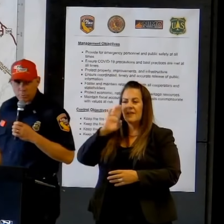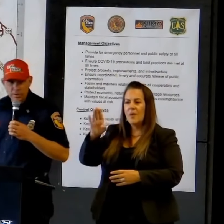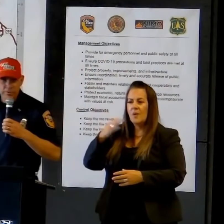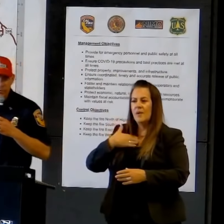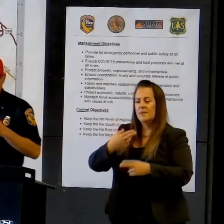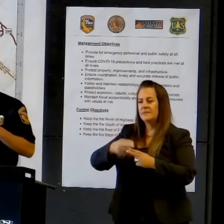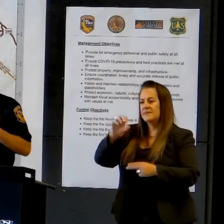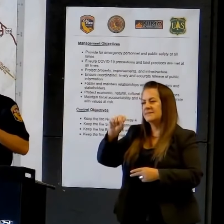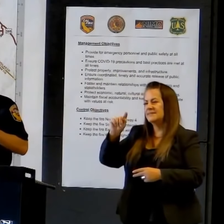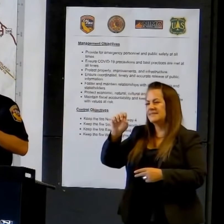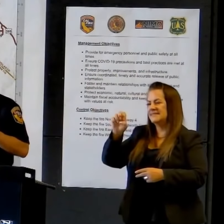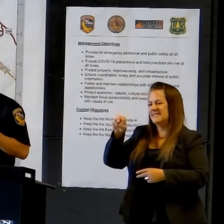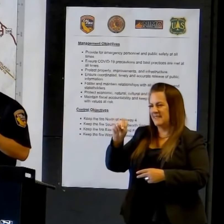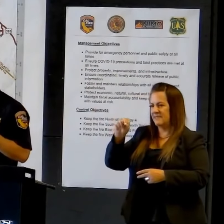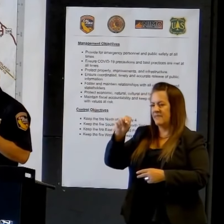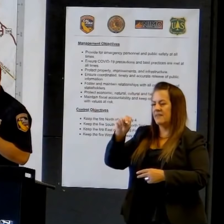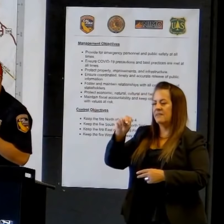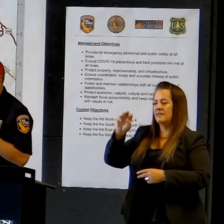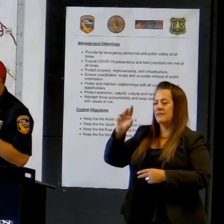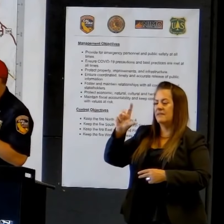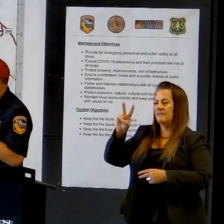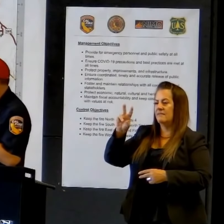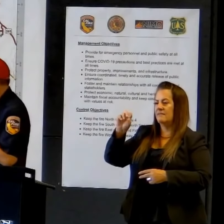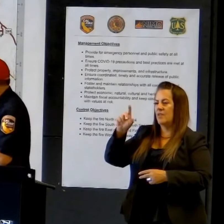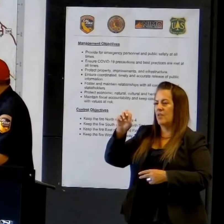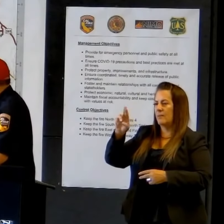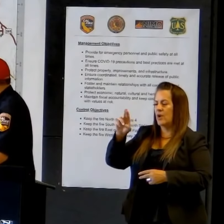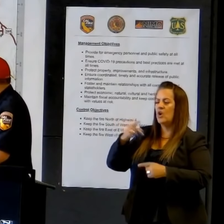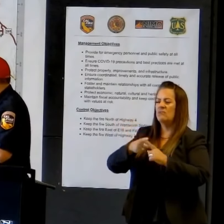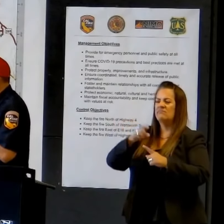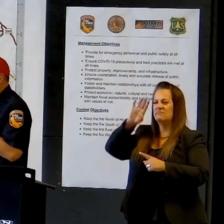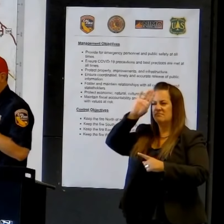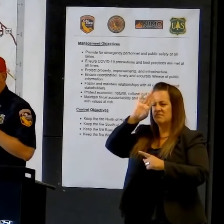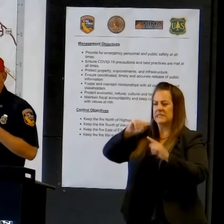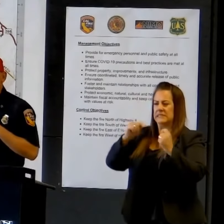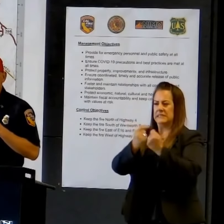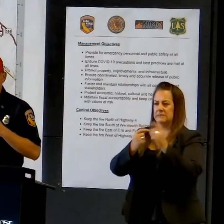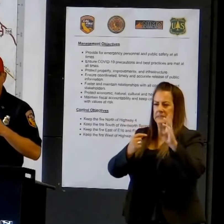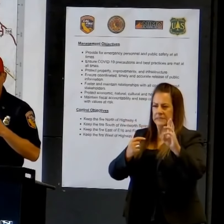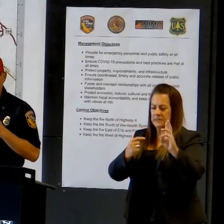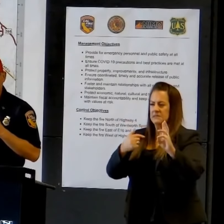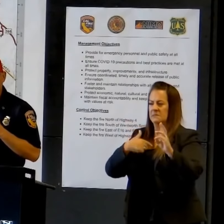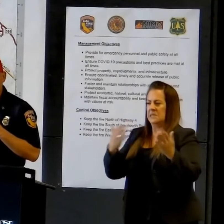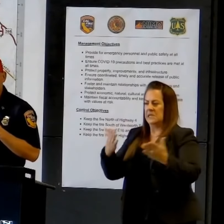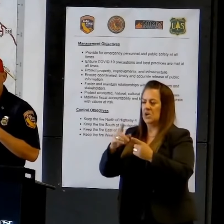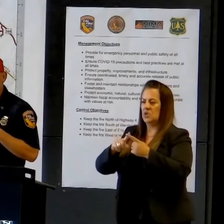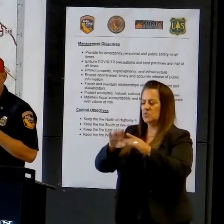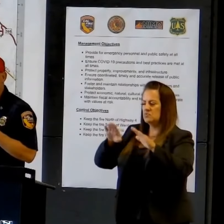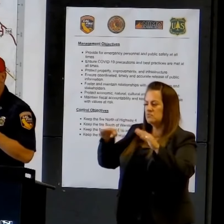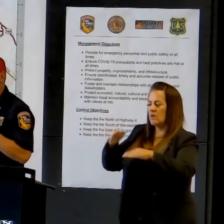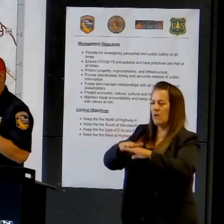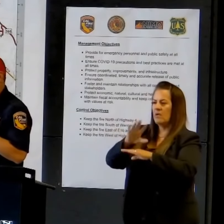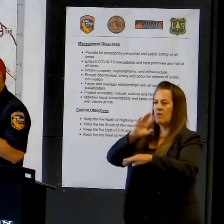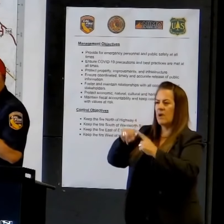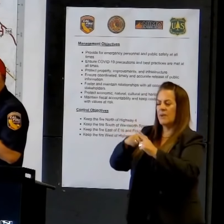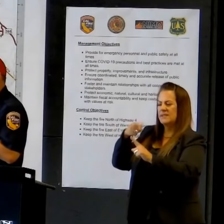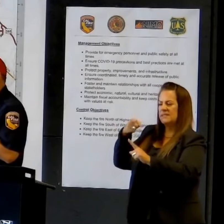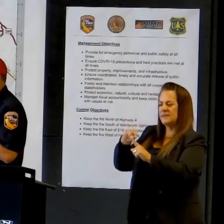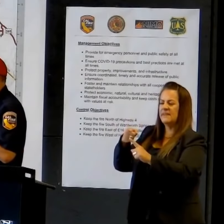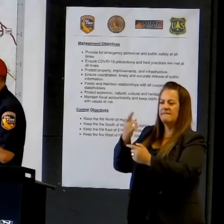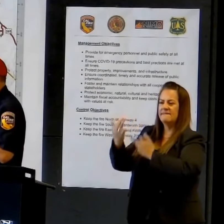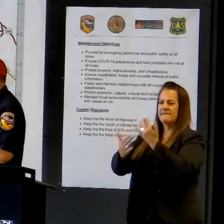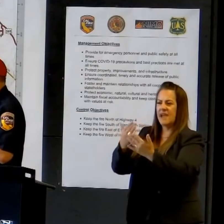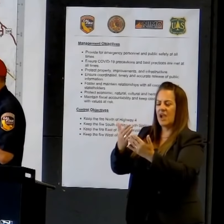Good evening, Stephen Vollmer, Fire Behavior Analyst for Incident Management Team 6. So we heard operations talk about all the spot fires and the problems that